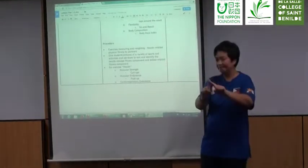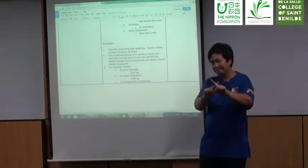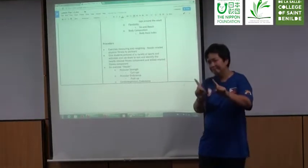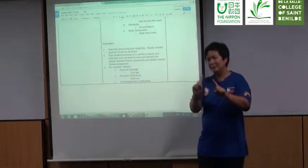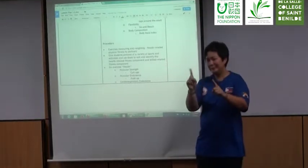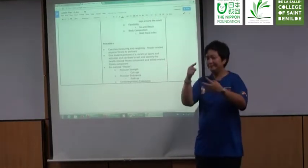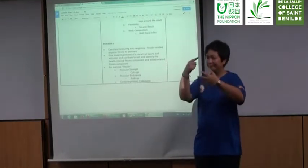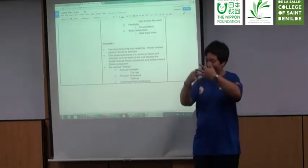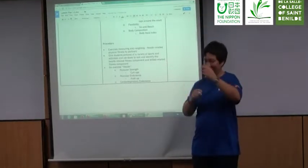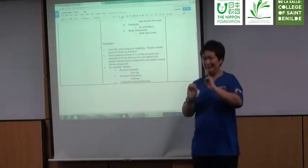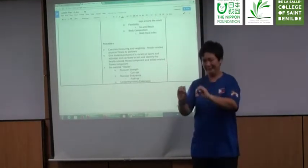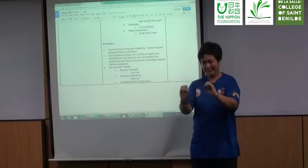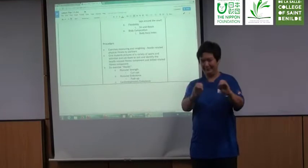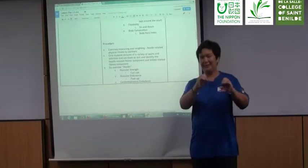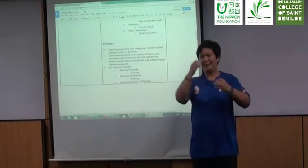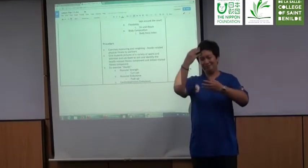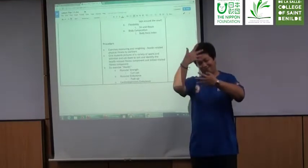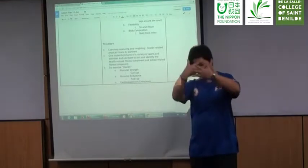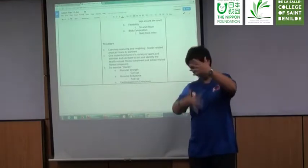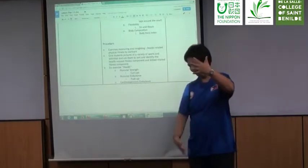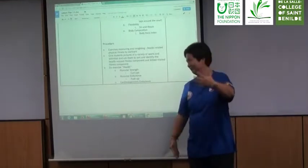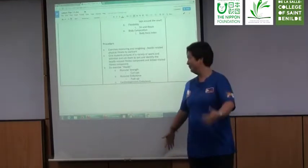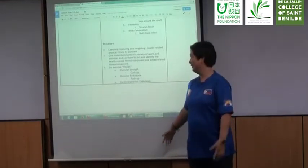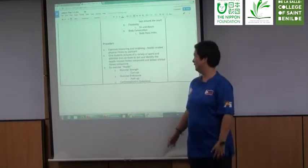scale a little bit, but that's fine.